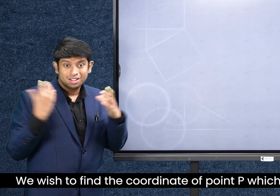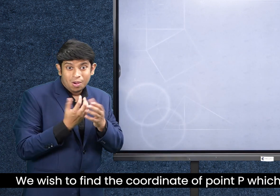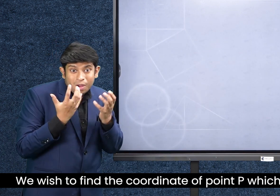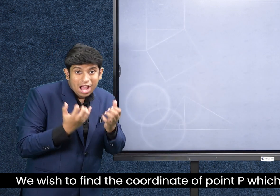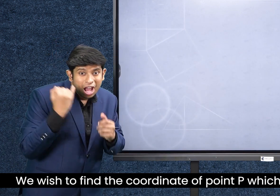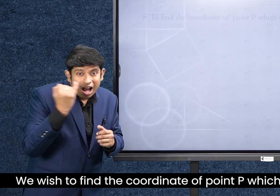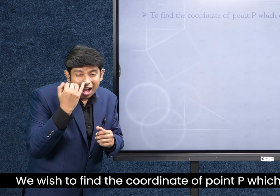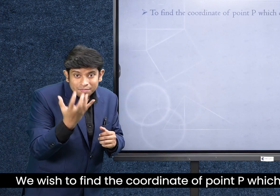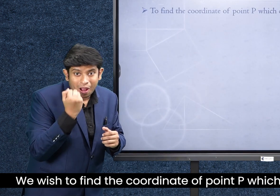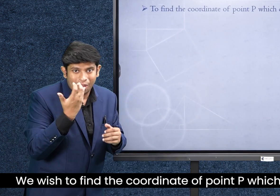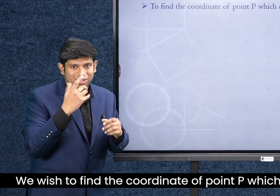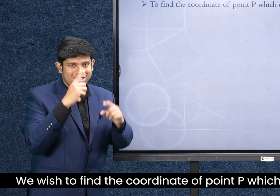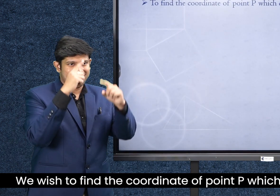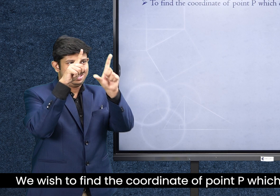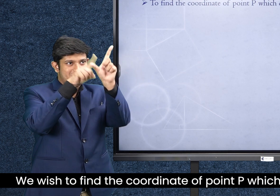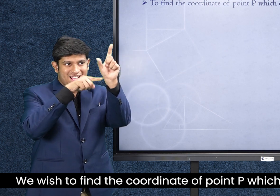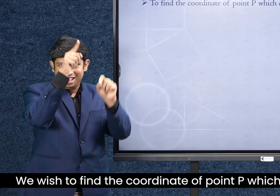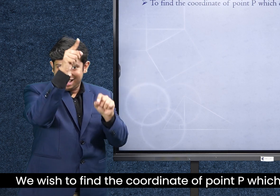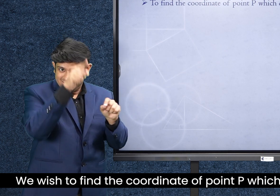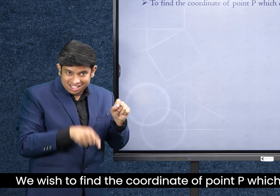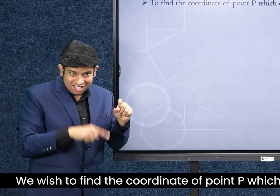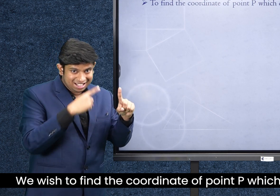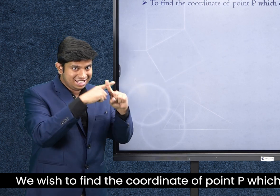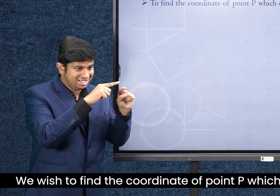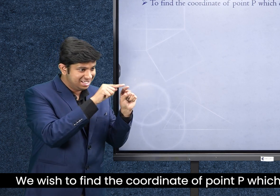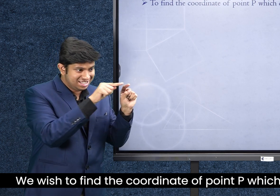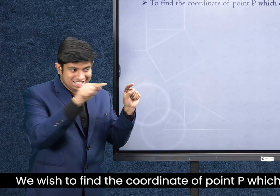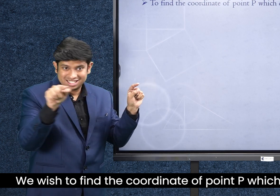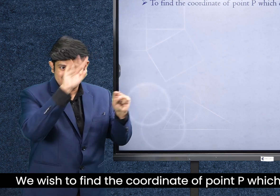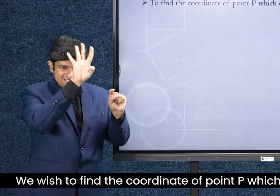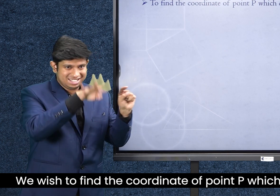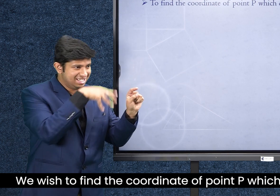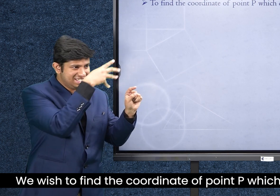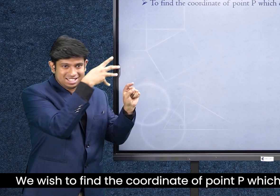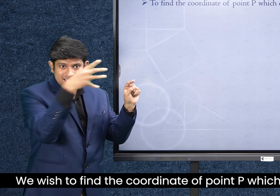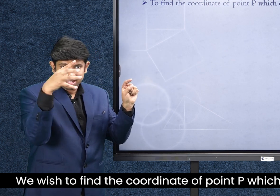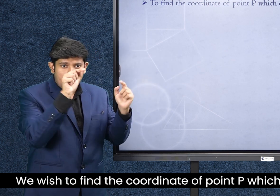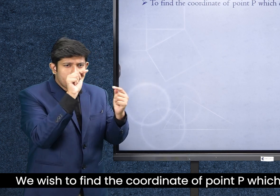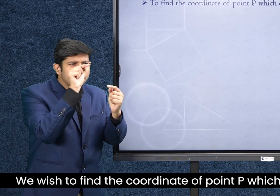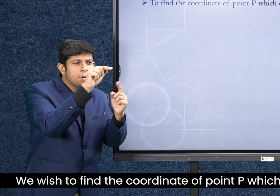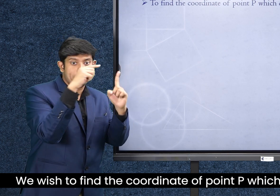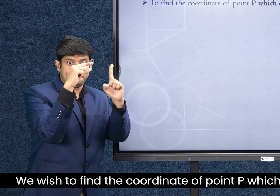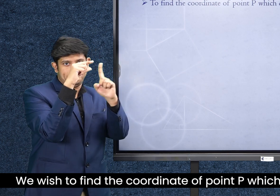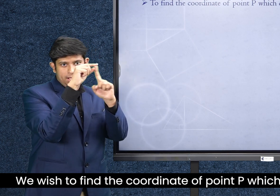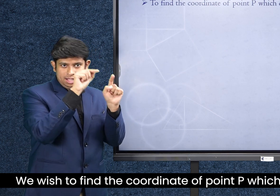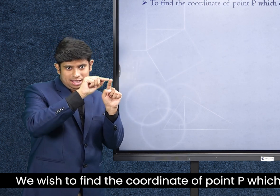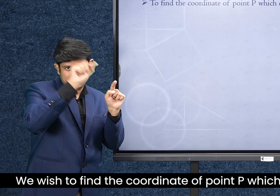we wish to find the coordinate of point P which divides AB in the ratio r:1.